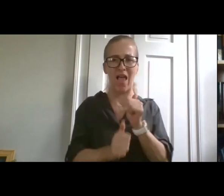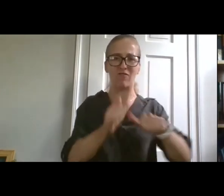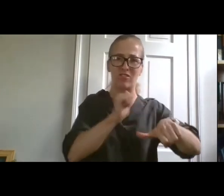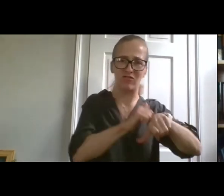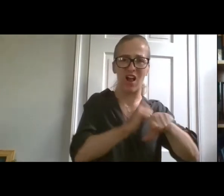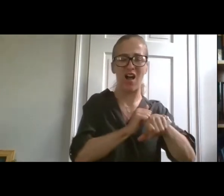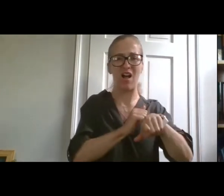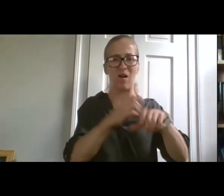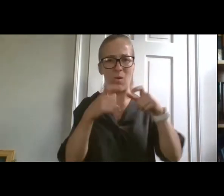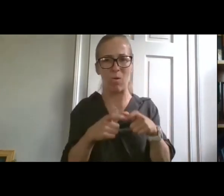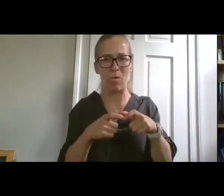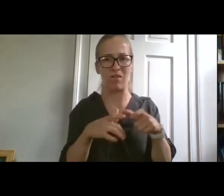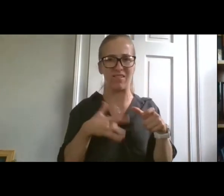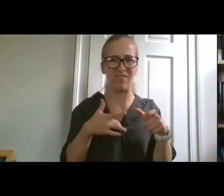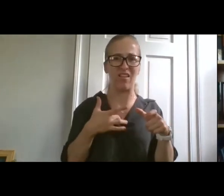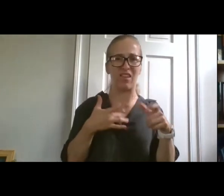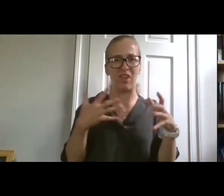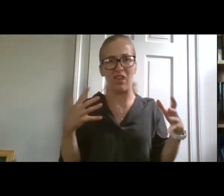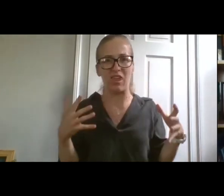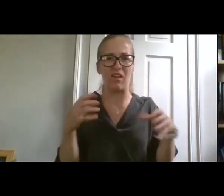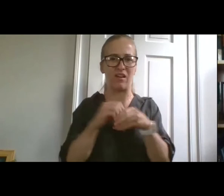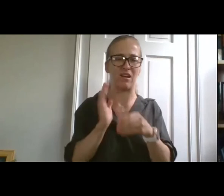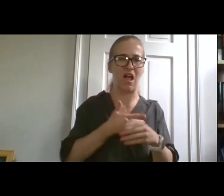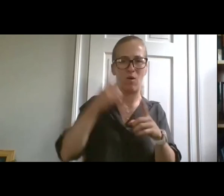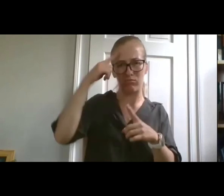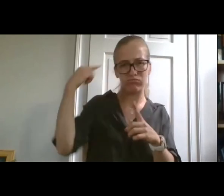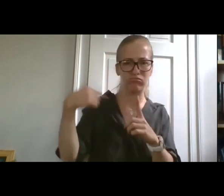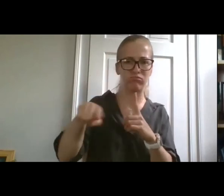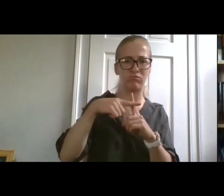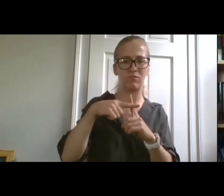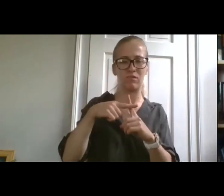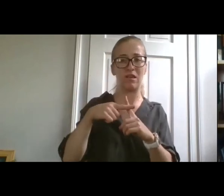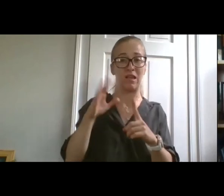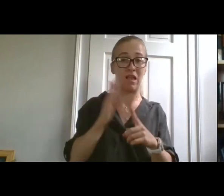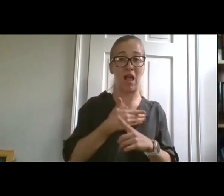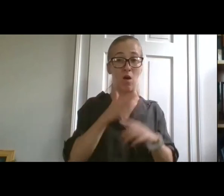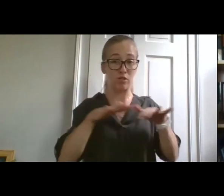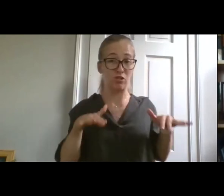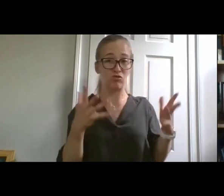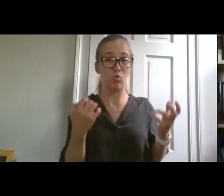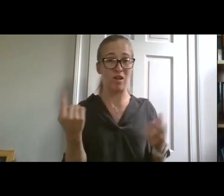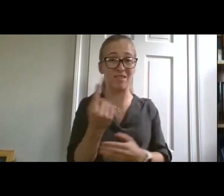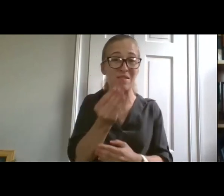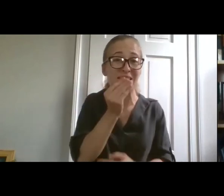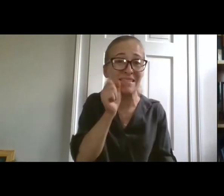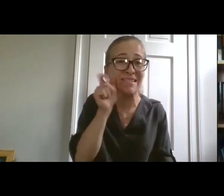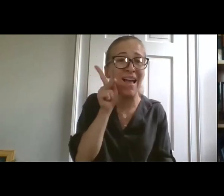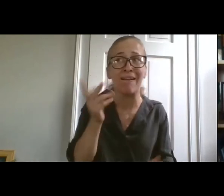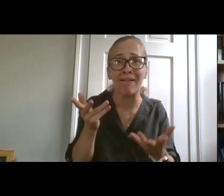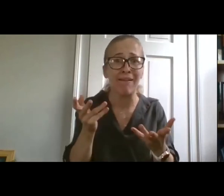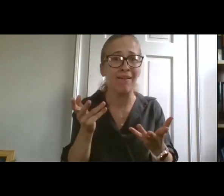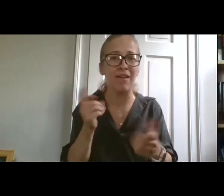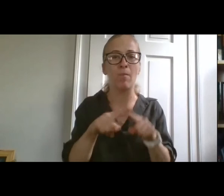scolding for having indulged in our naive optimism. In the back seat, our new crew of passengers wanted something to snack on, but the